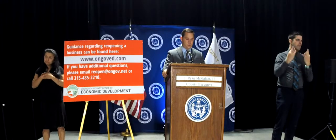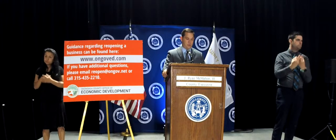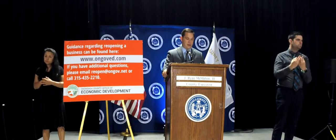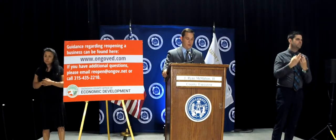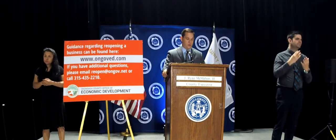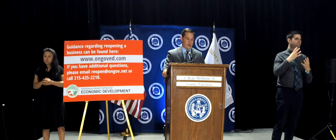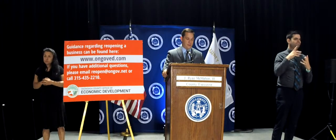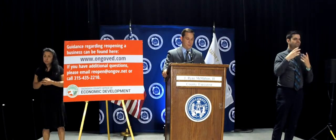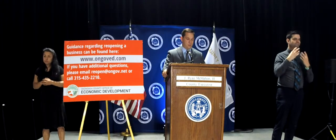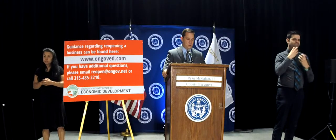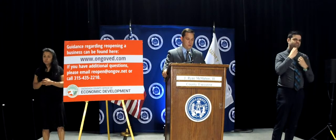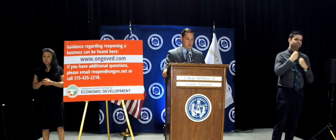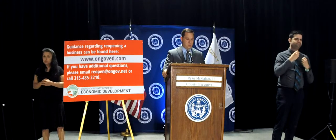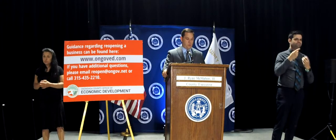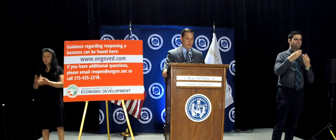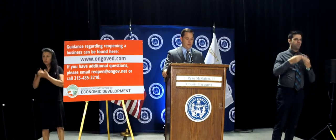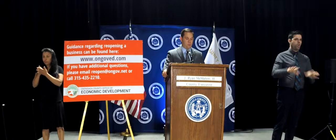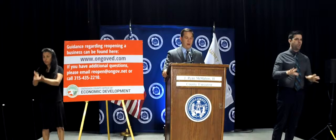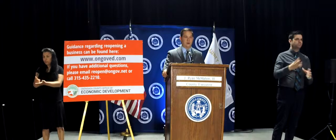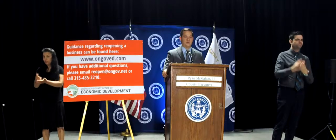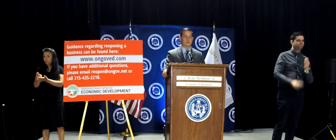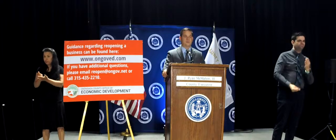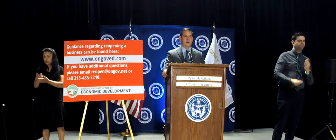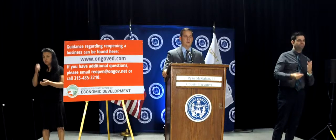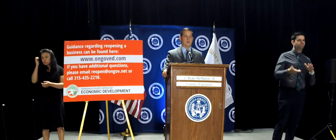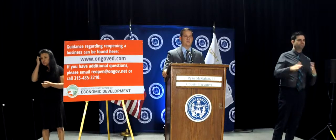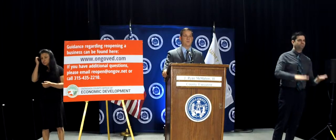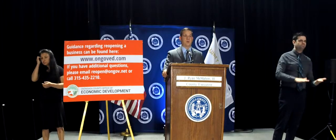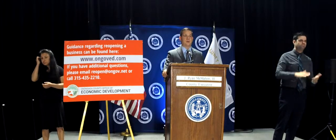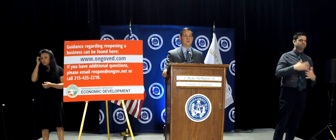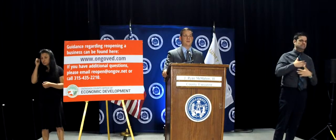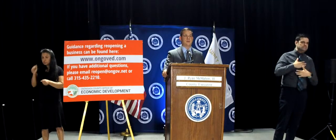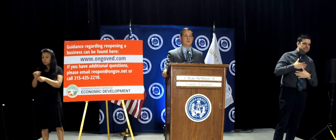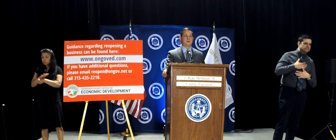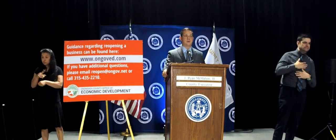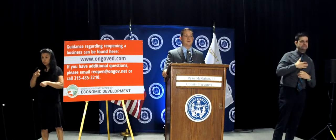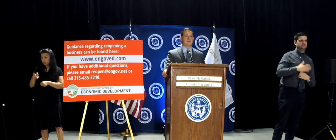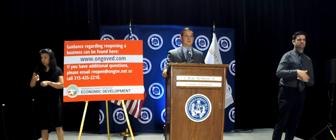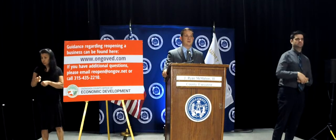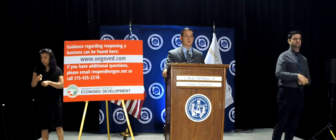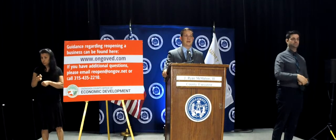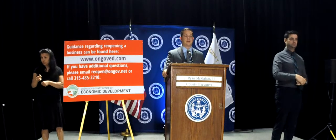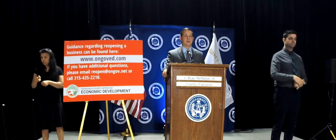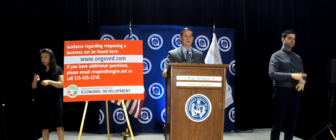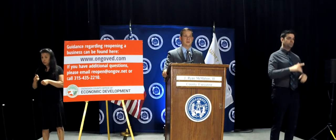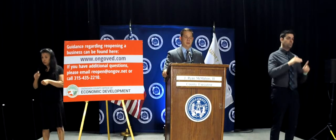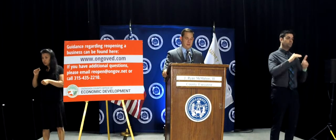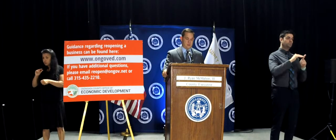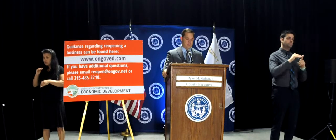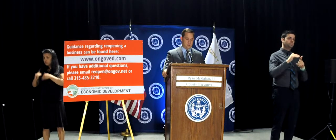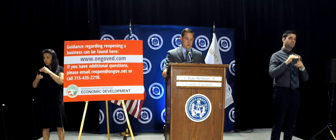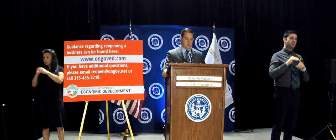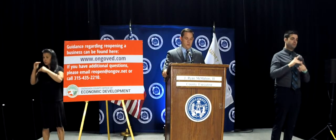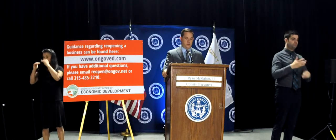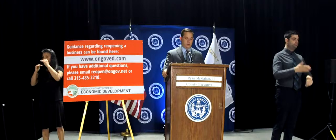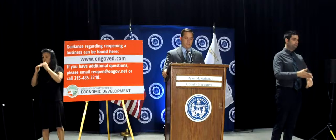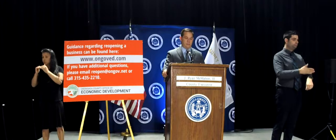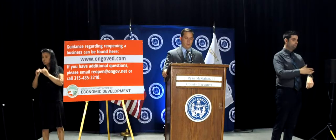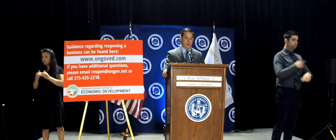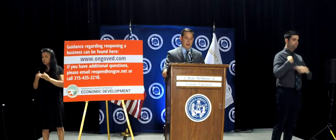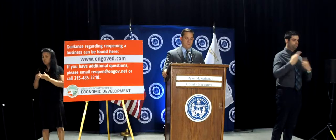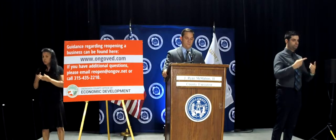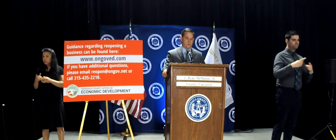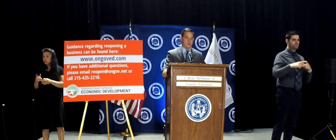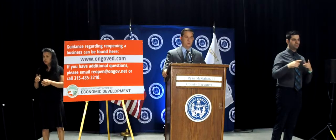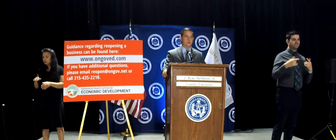Certainly it's a reminder that we're making progress with the virus, but it's still deadly. And we need to